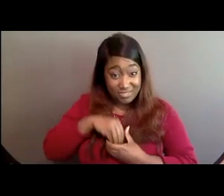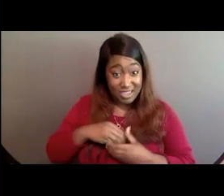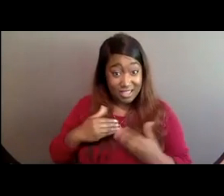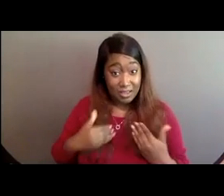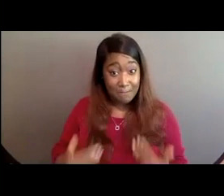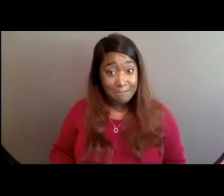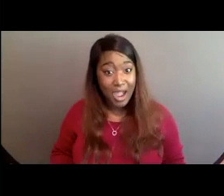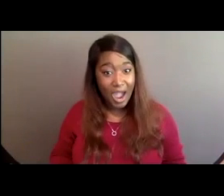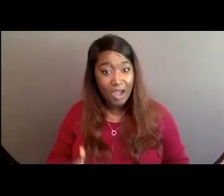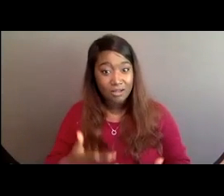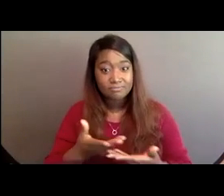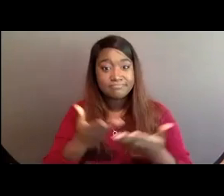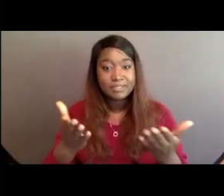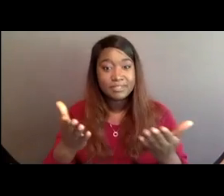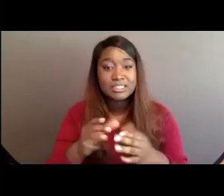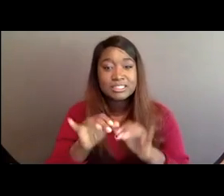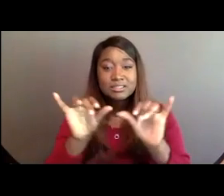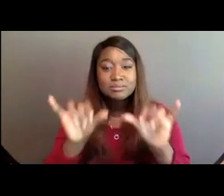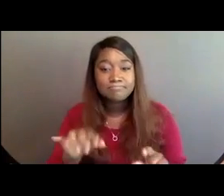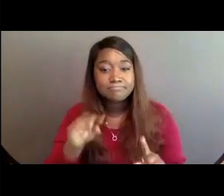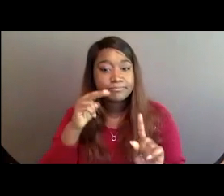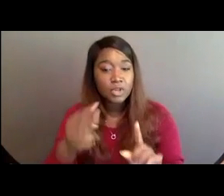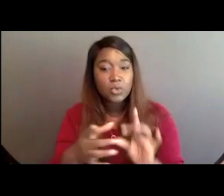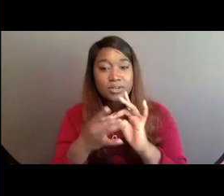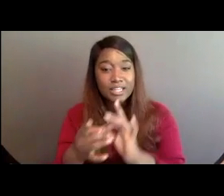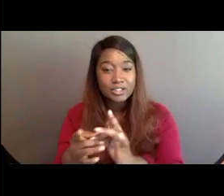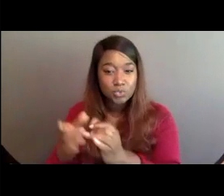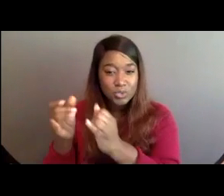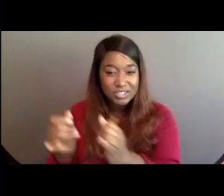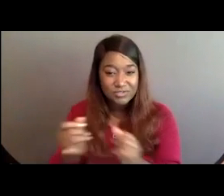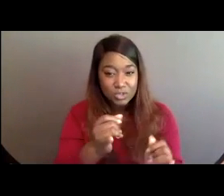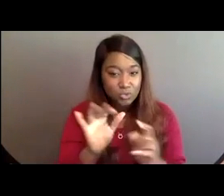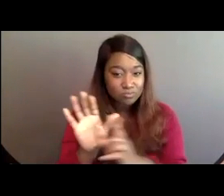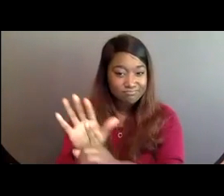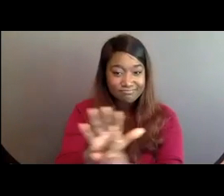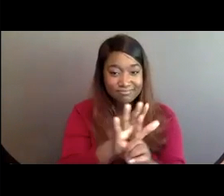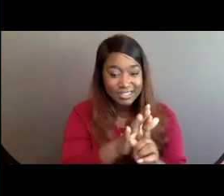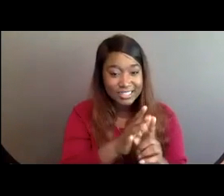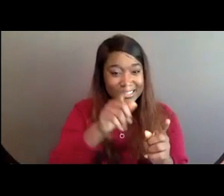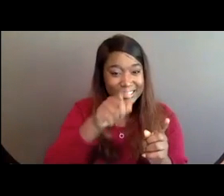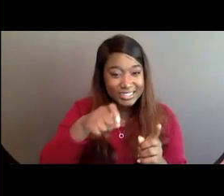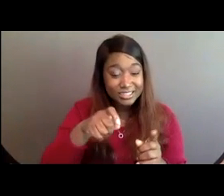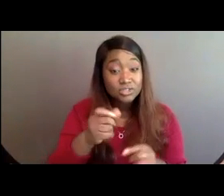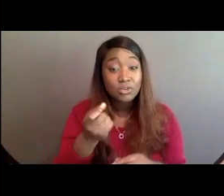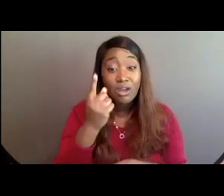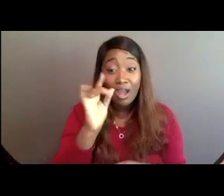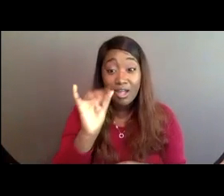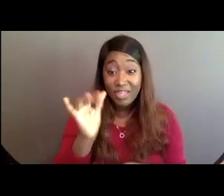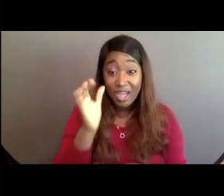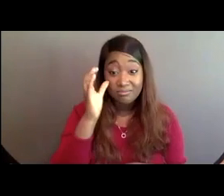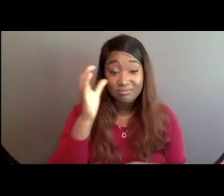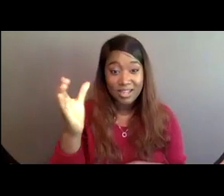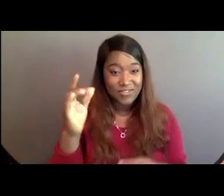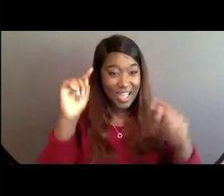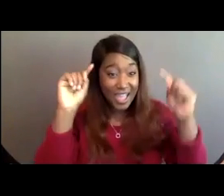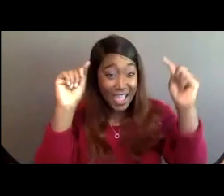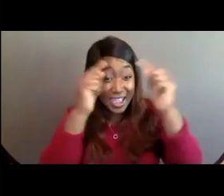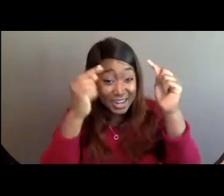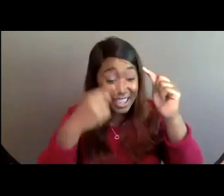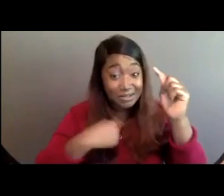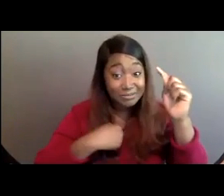and are tailored to individual needs. So back to that headache analogy, for example, if I have a headache and Yuki has a headache